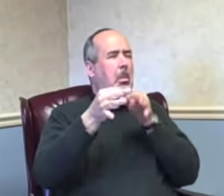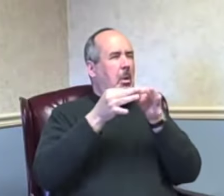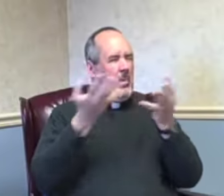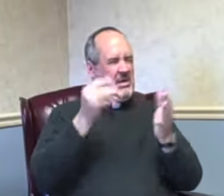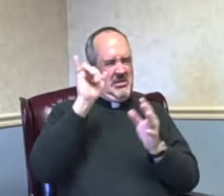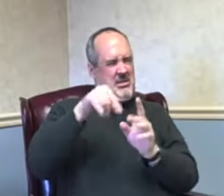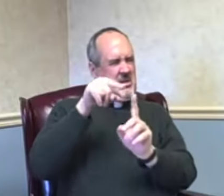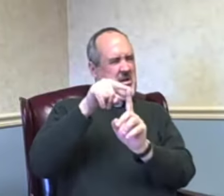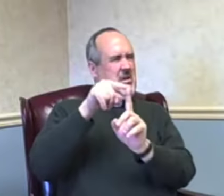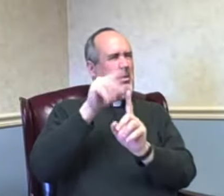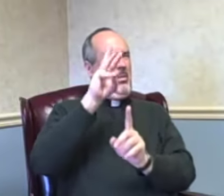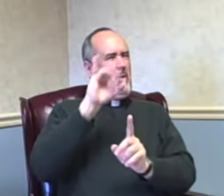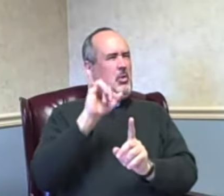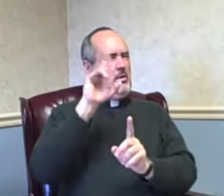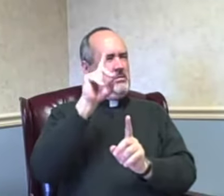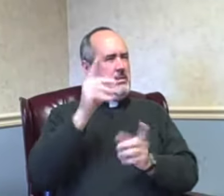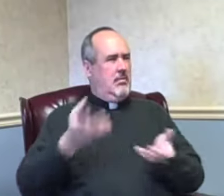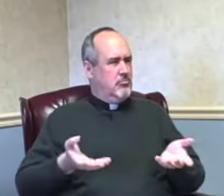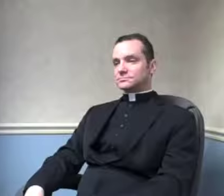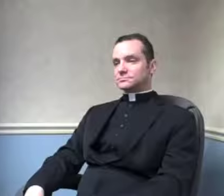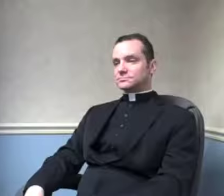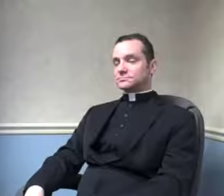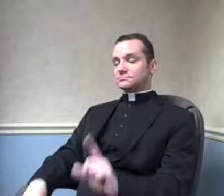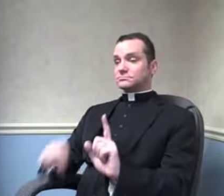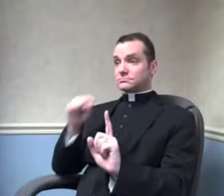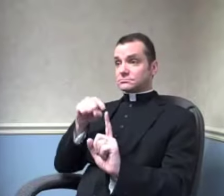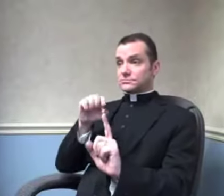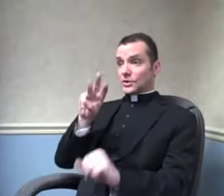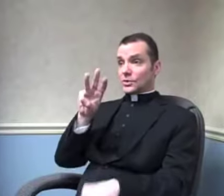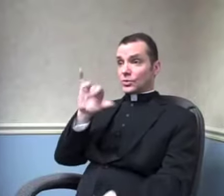Would you be able to tell us a little bit about World Youth Day and what it is?